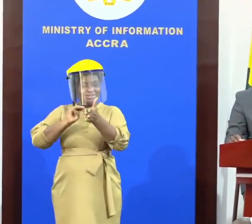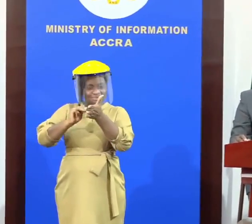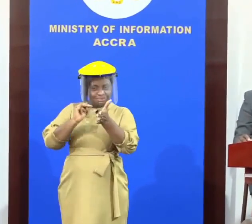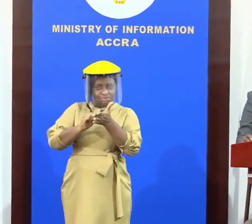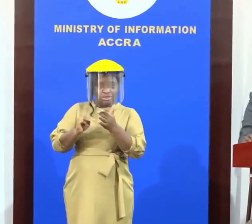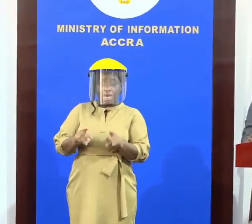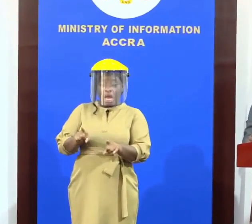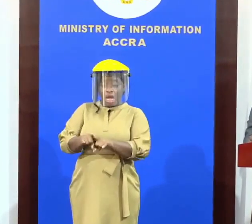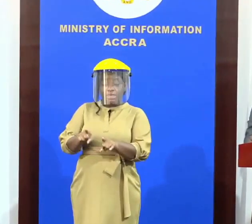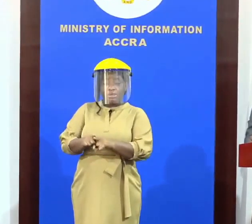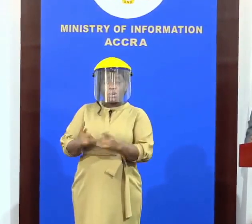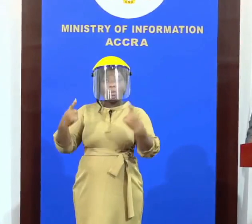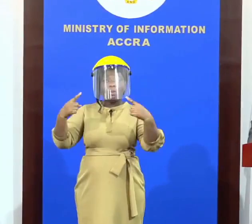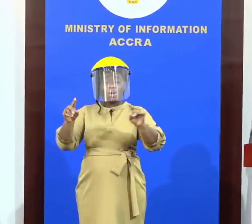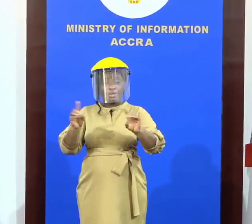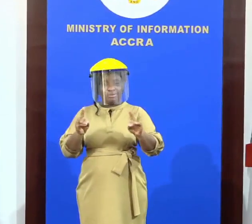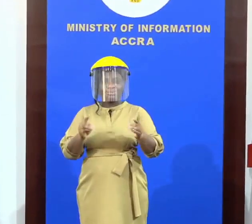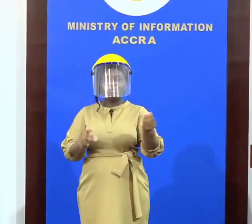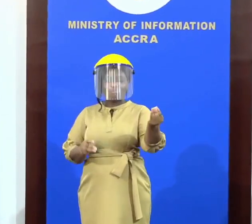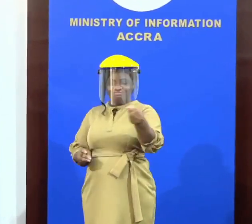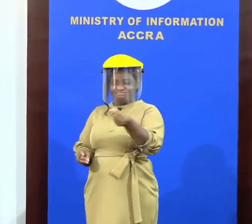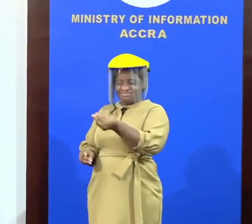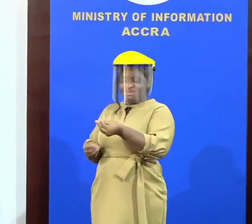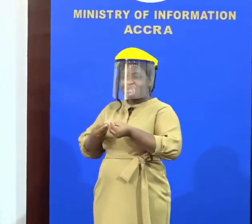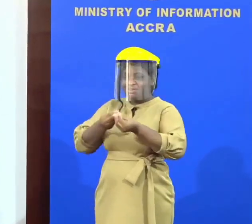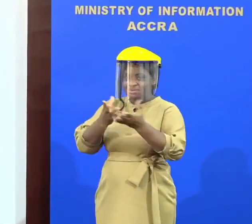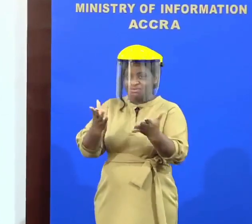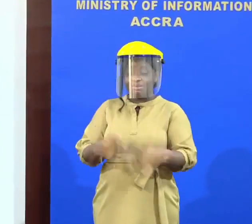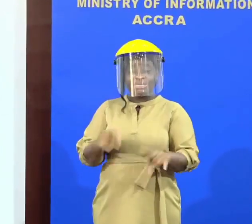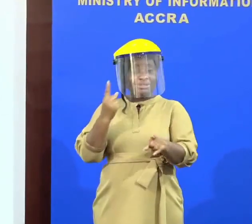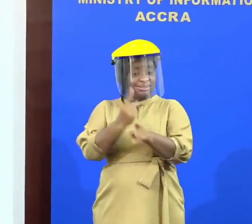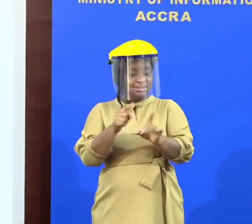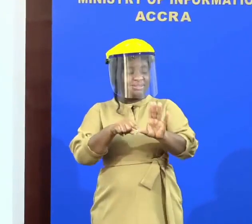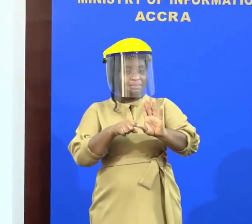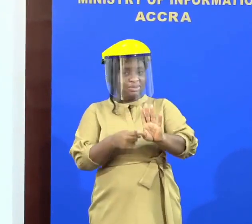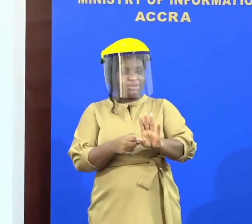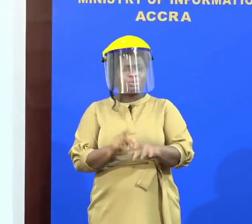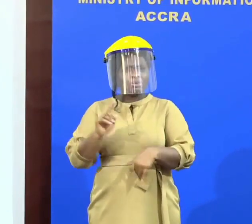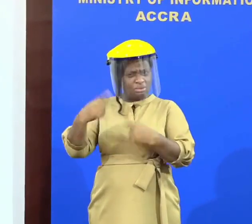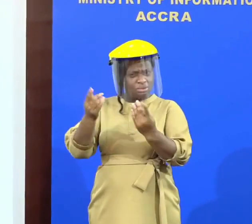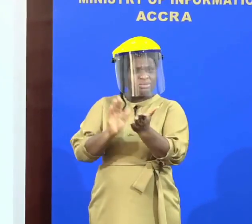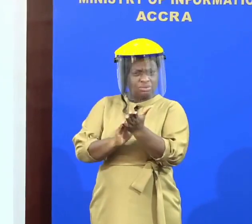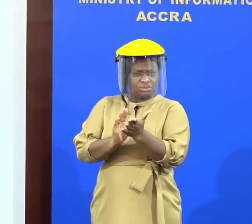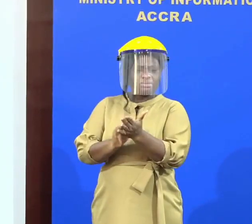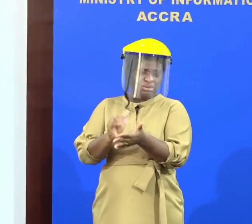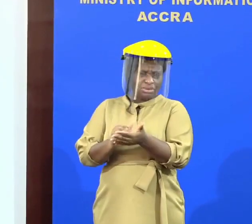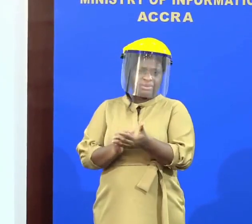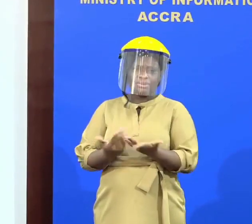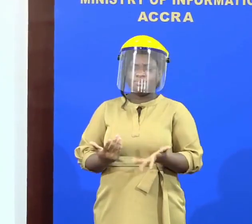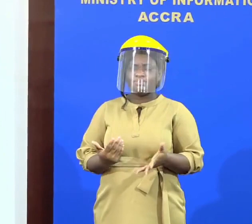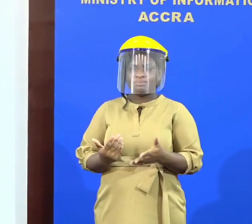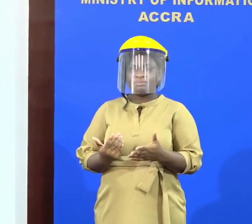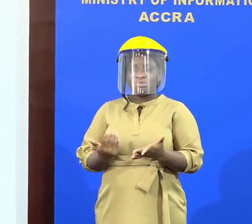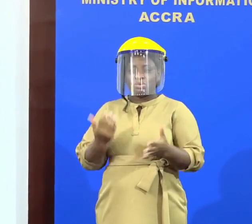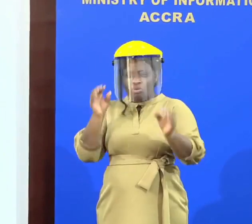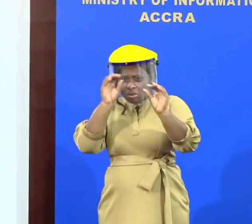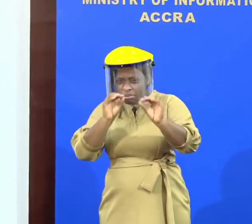And as and when it's done, it will be shared. So this is at the beginning of where we are going to actually go into the schools again, schools to really